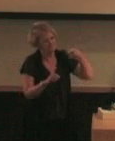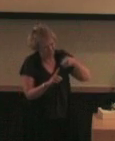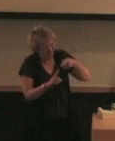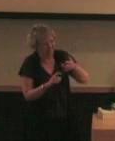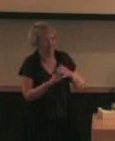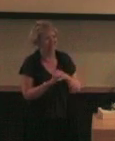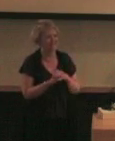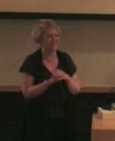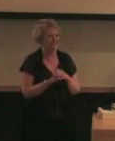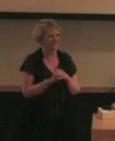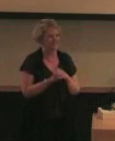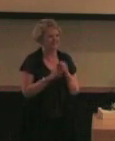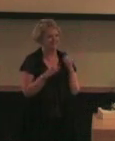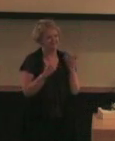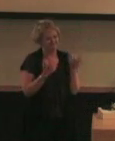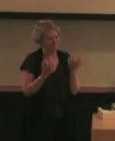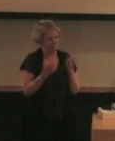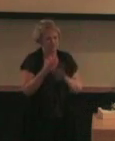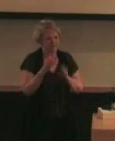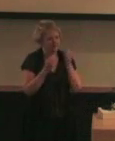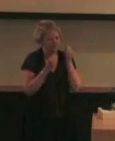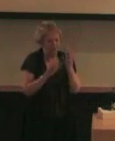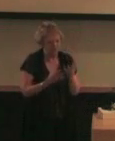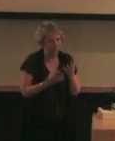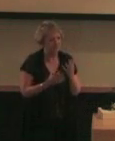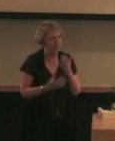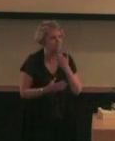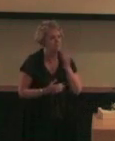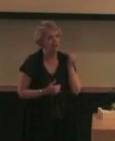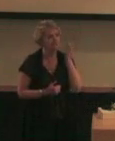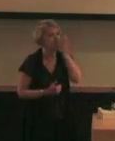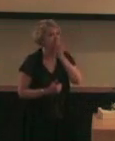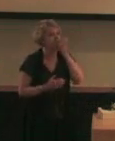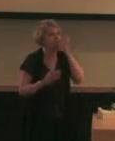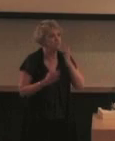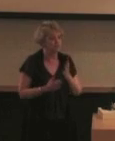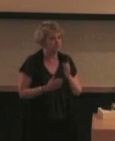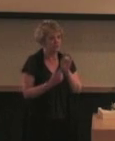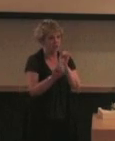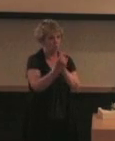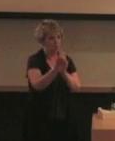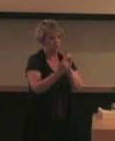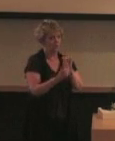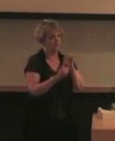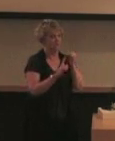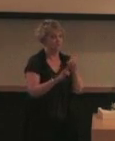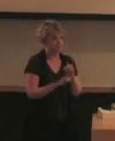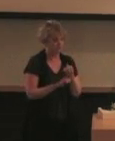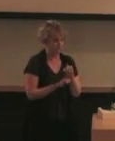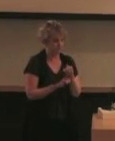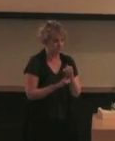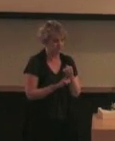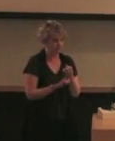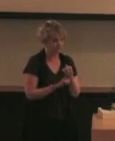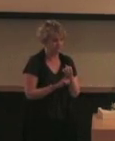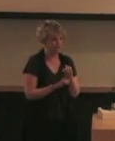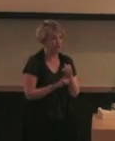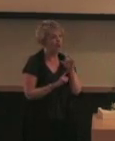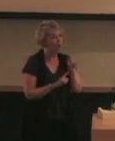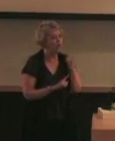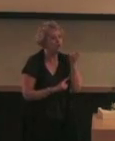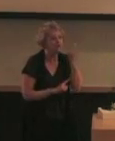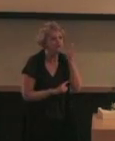best, just to provide some information here, the best lip readers in a one-to-one situation were found to understand